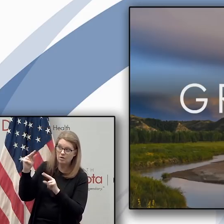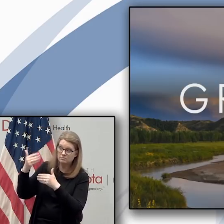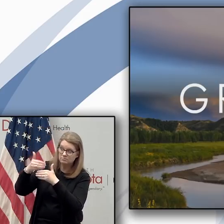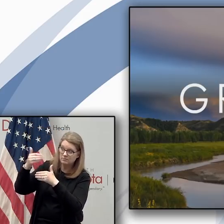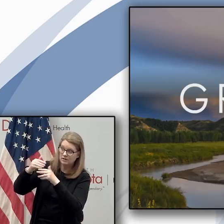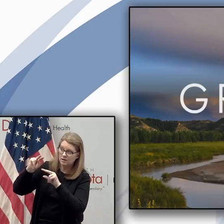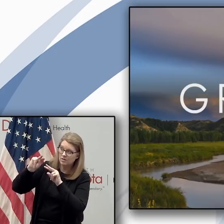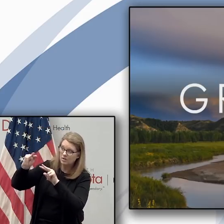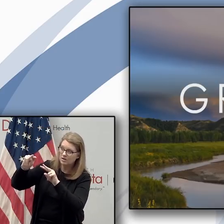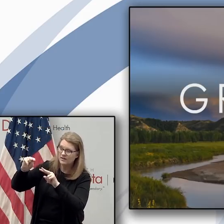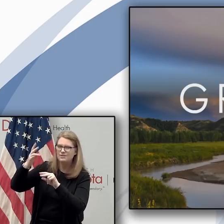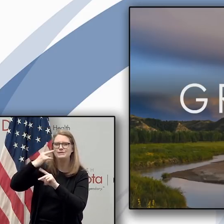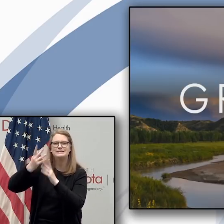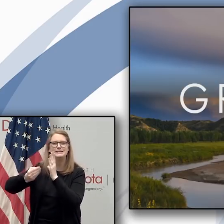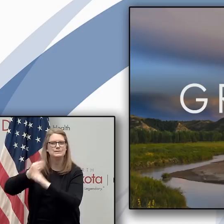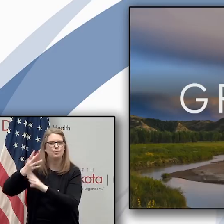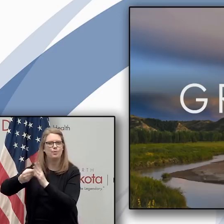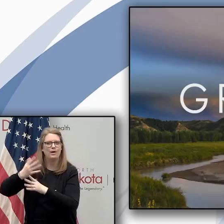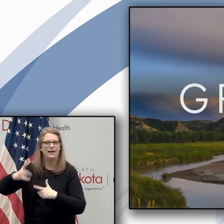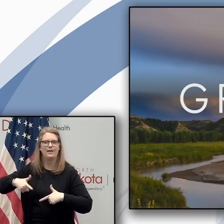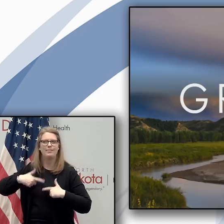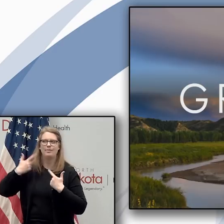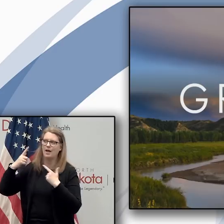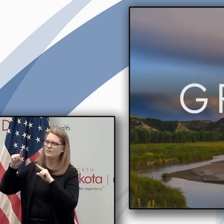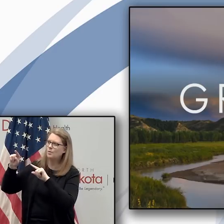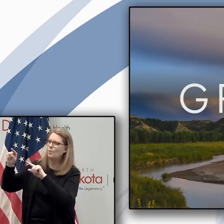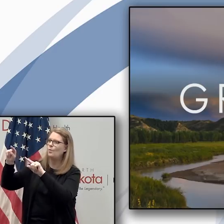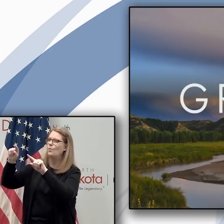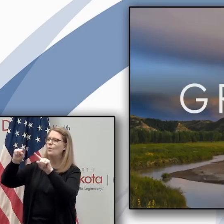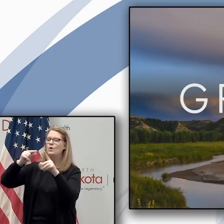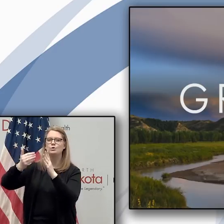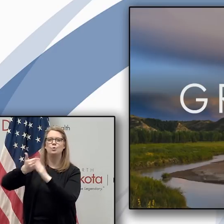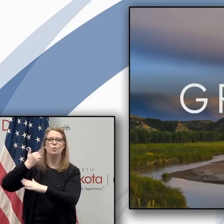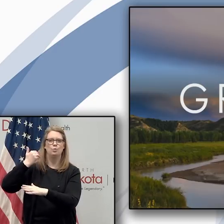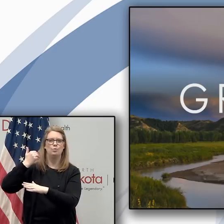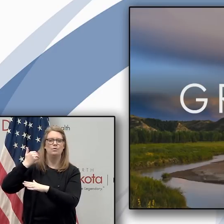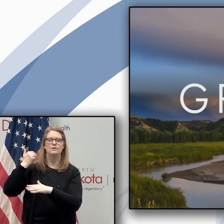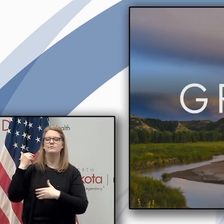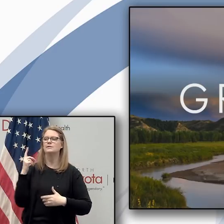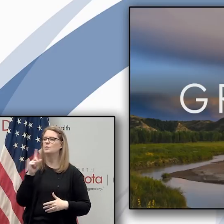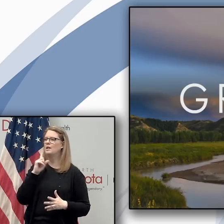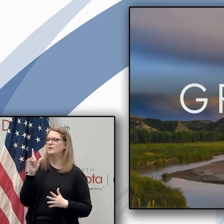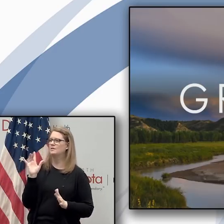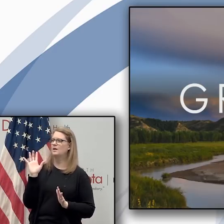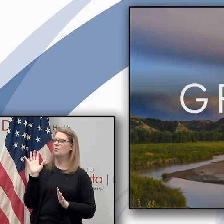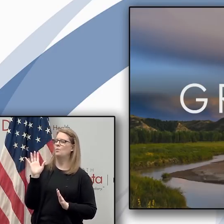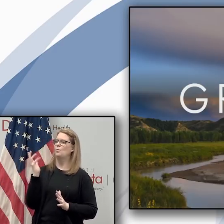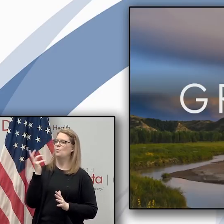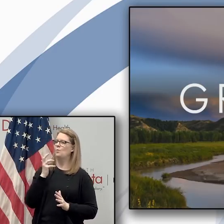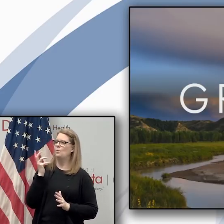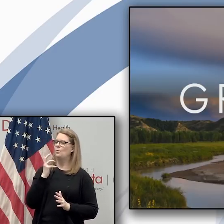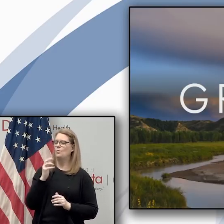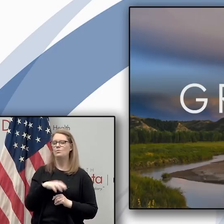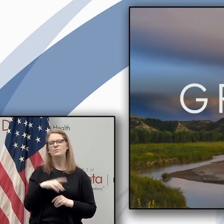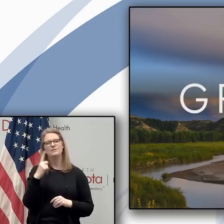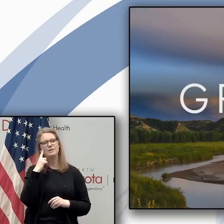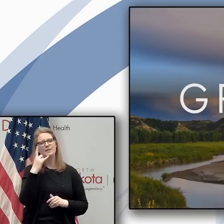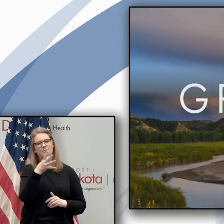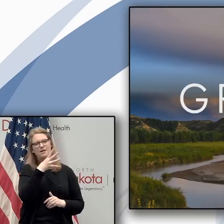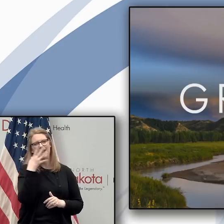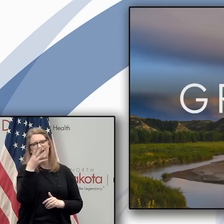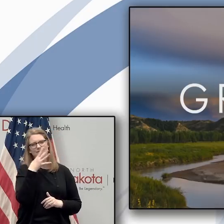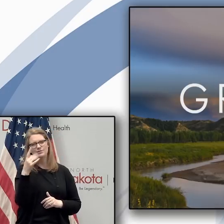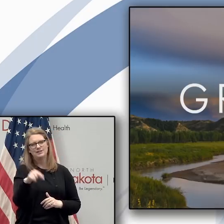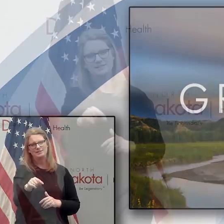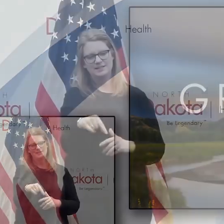life blooming all around us. It's take a pause and understand that awe when we think about agriculture and what this great